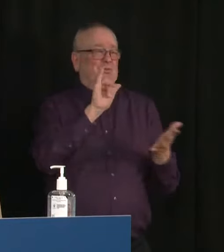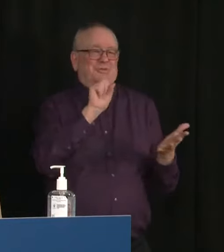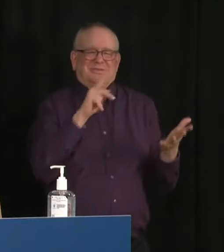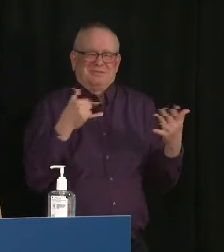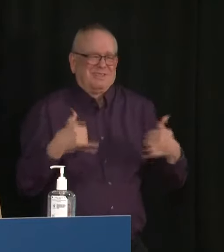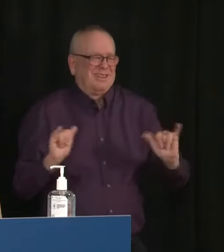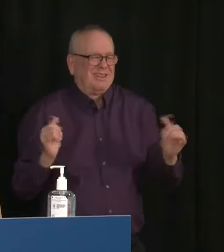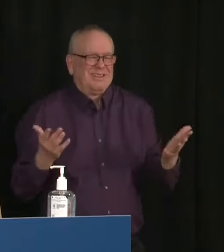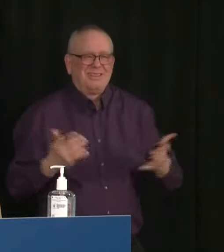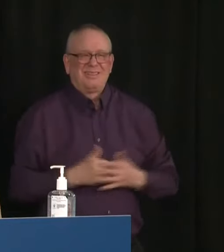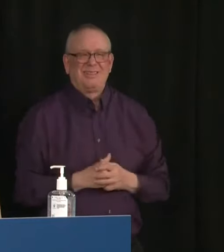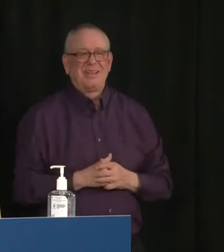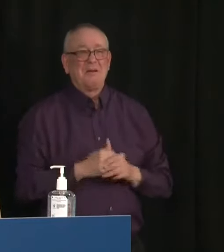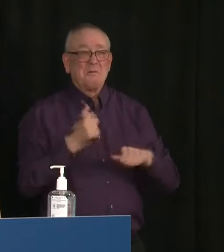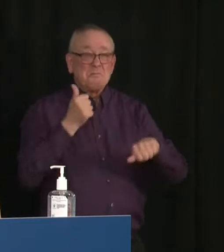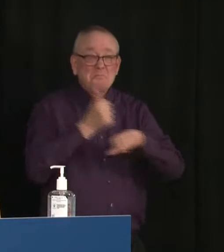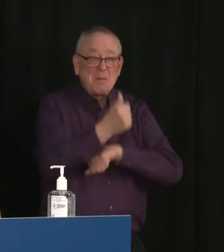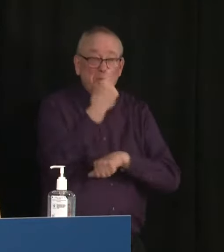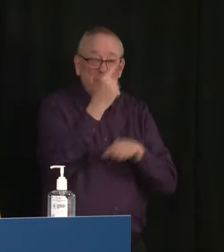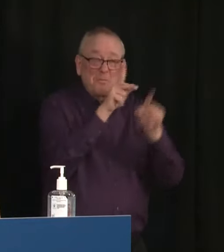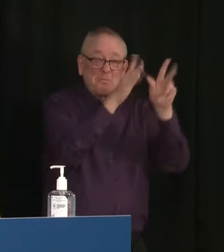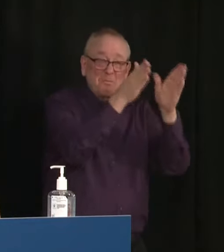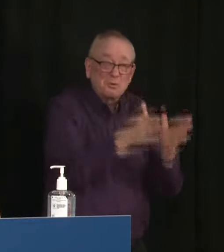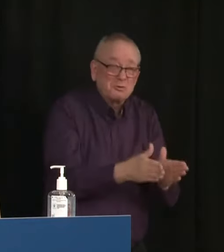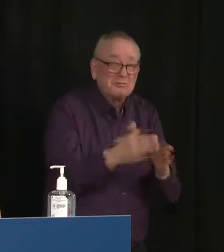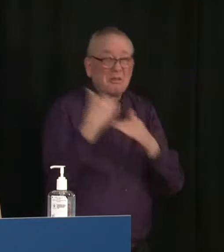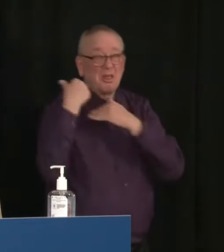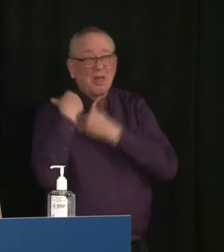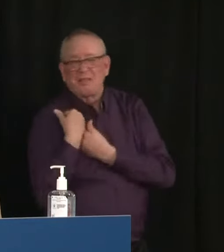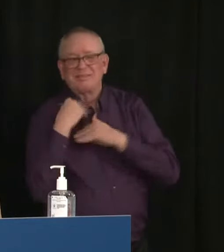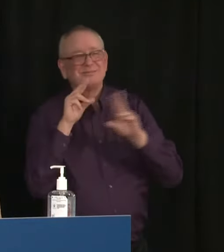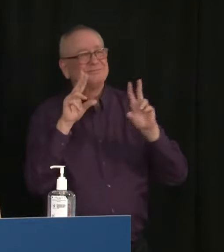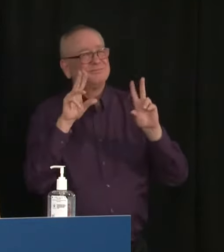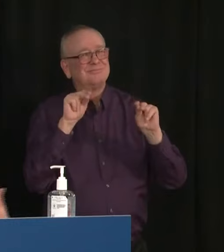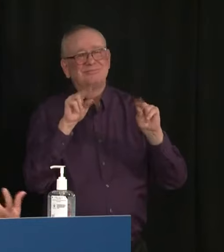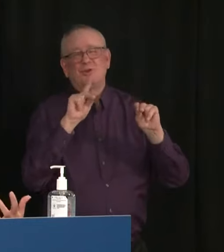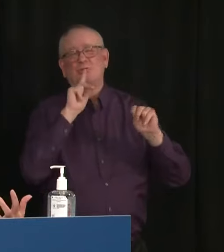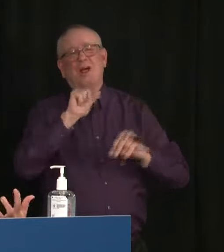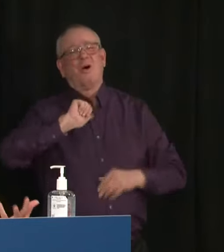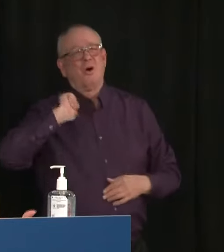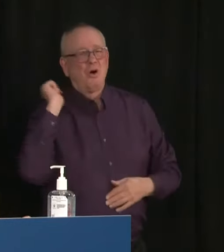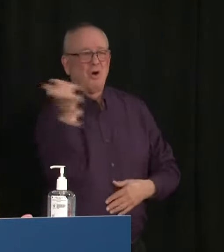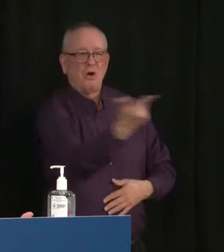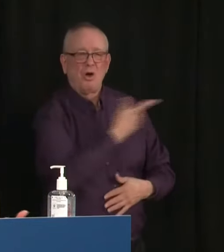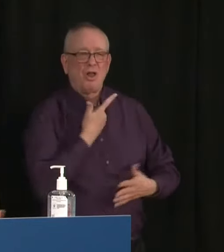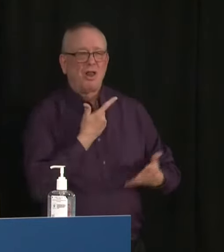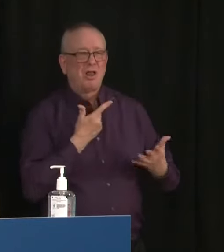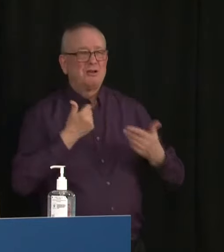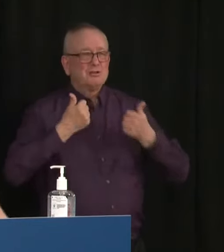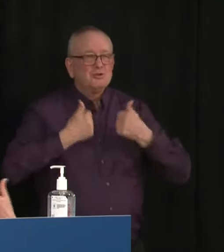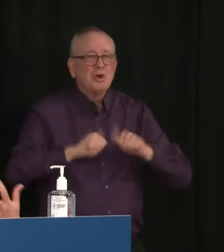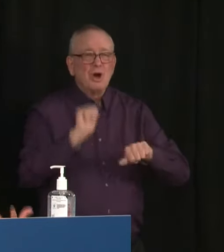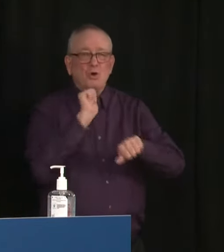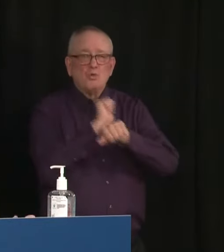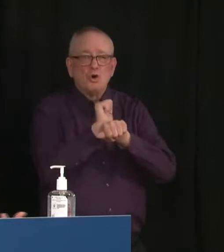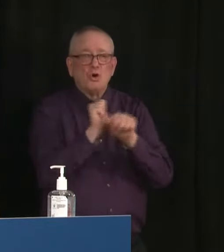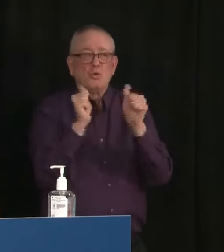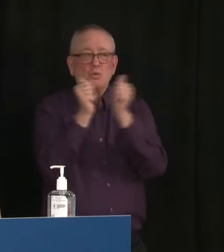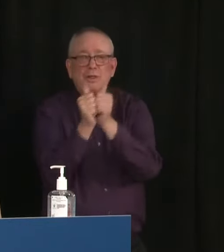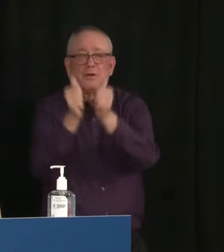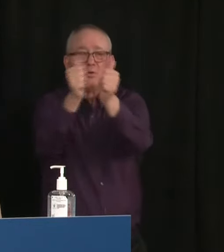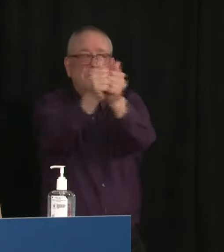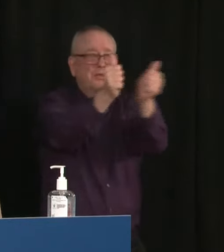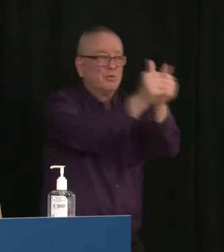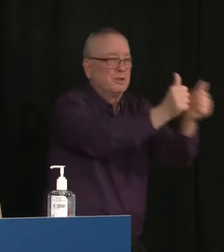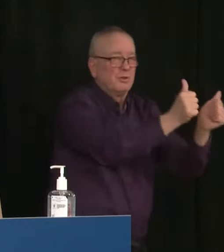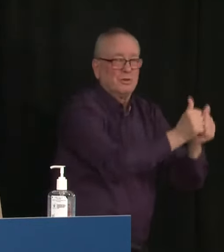again, doing our best to make sure that we're working with partners to get out messages of the importance of vaccination, the importance of following